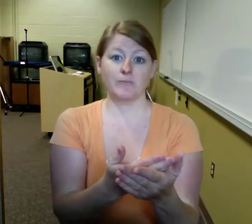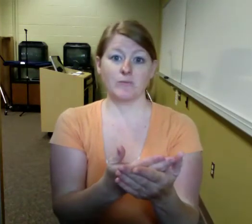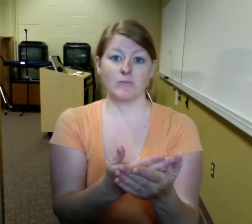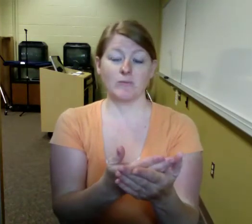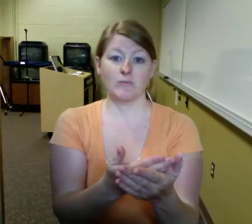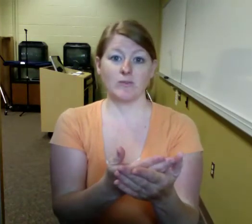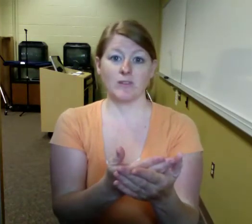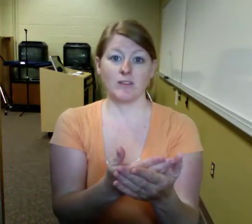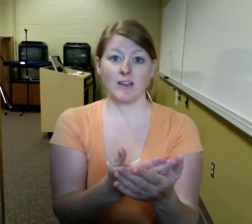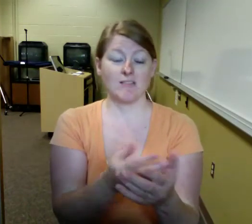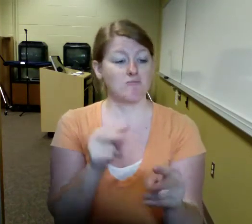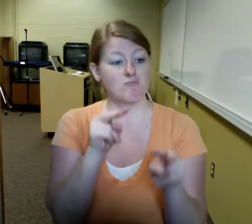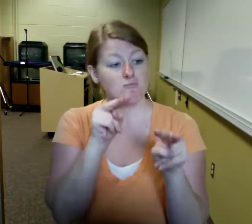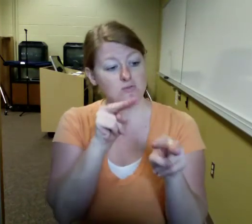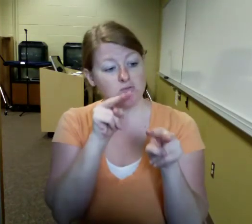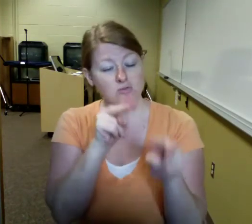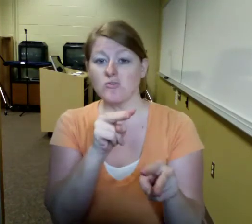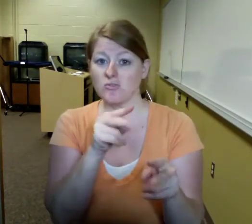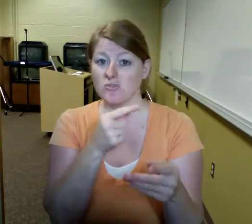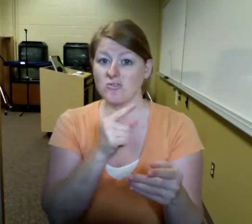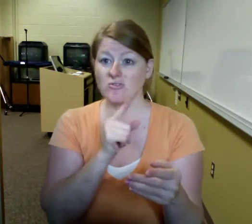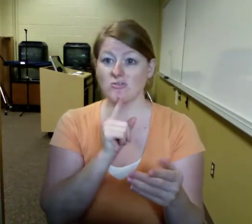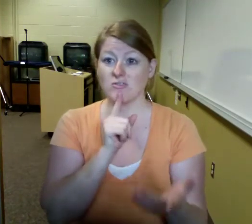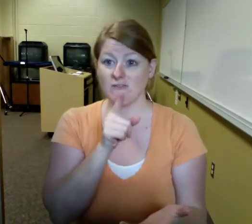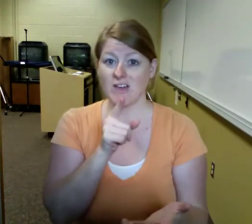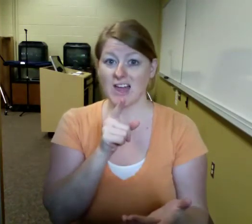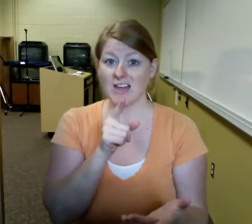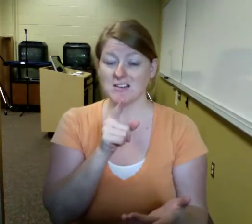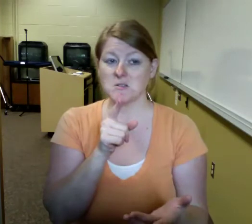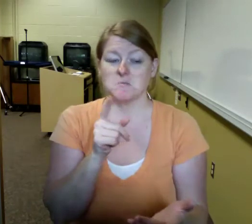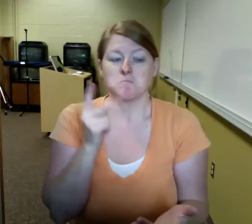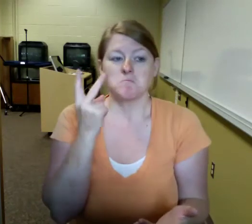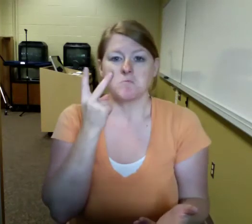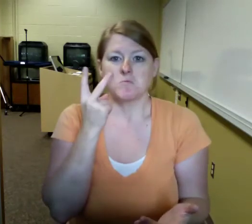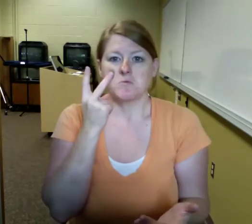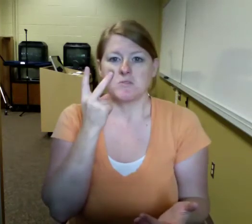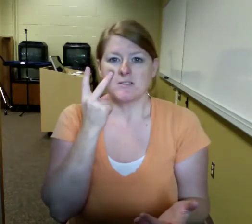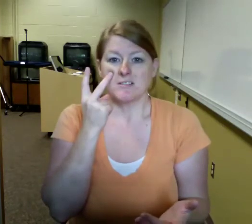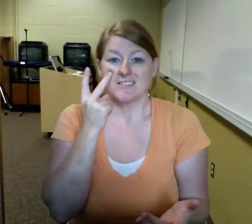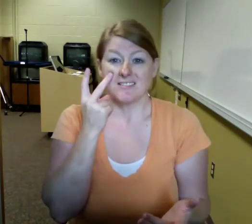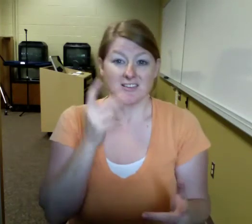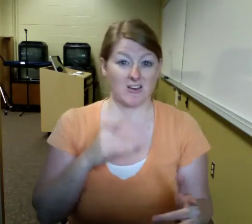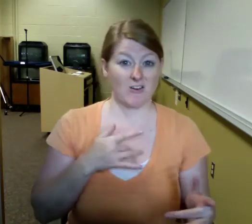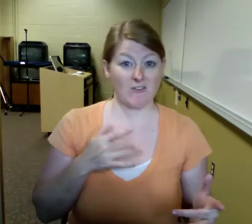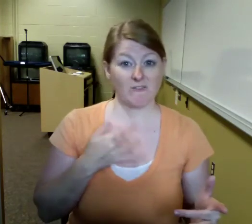you find them to be, to apply the law given you during the course of these instructions.